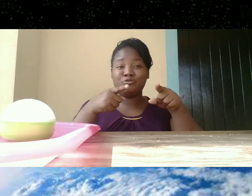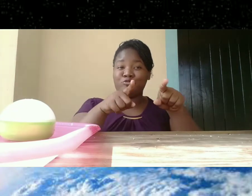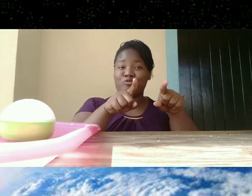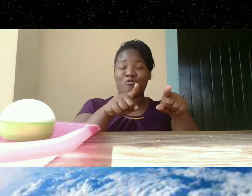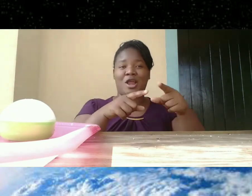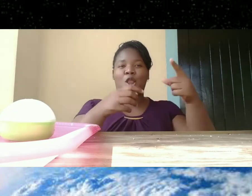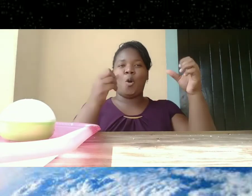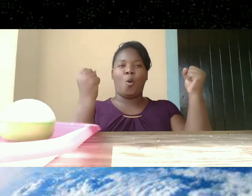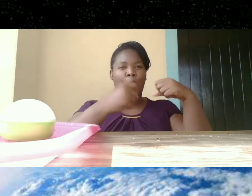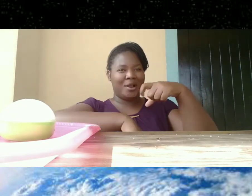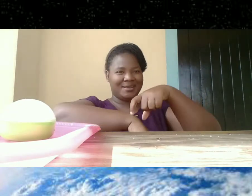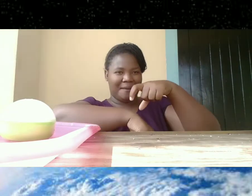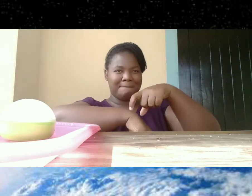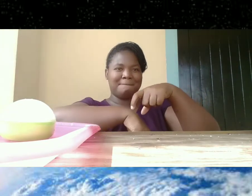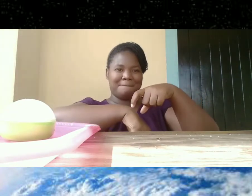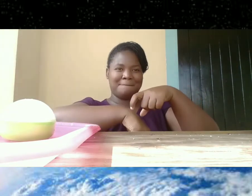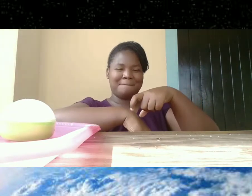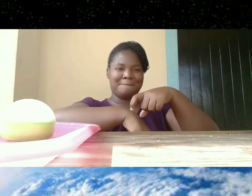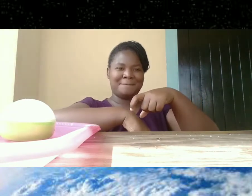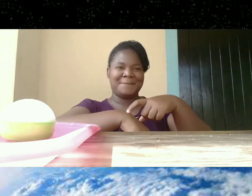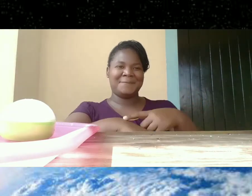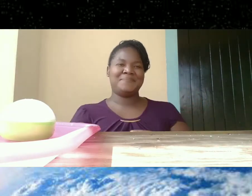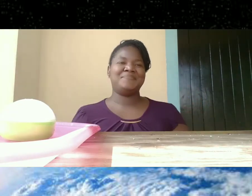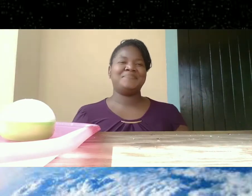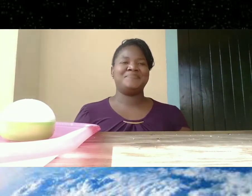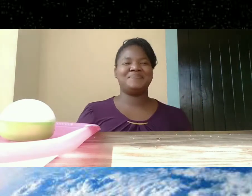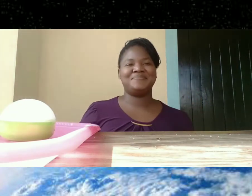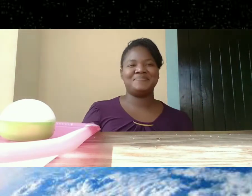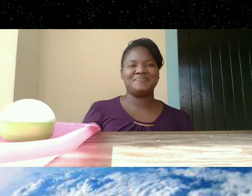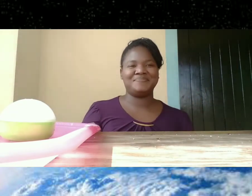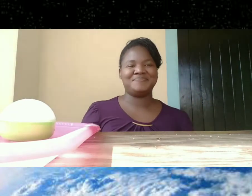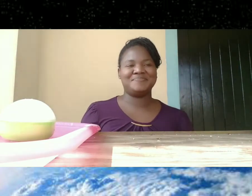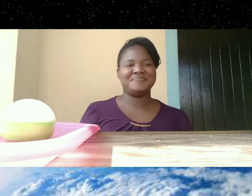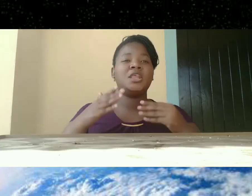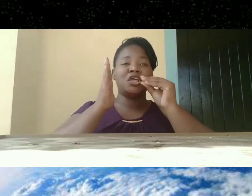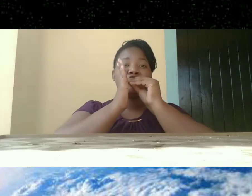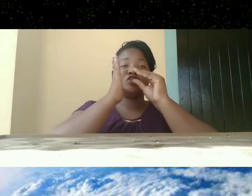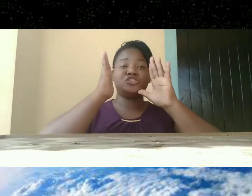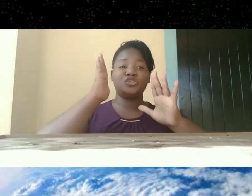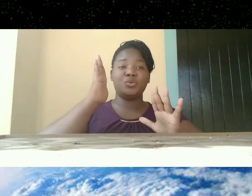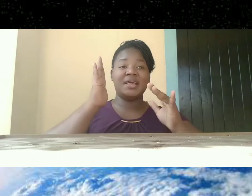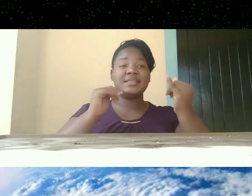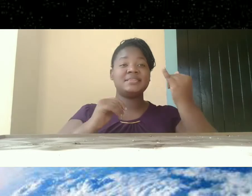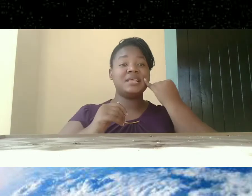coldness during the cold season because of the atmosphere.